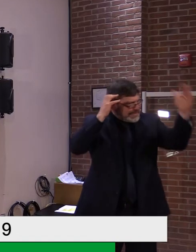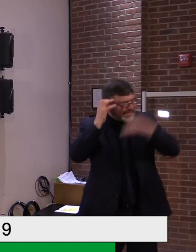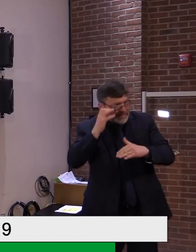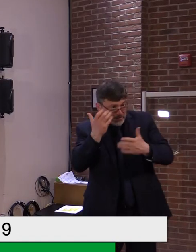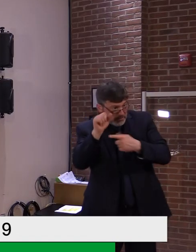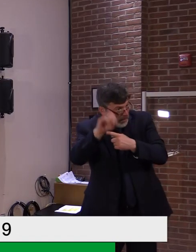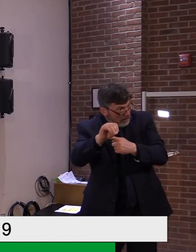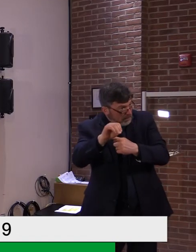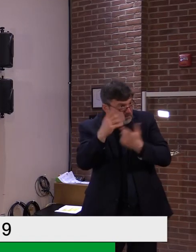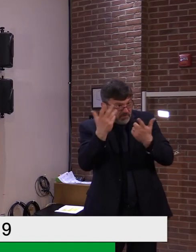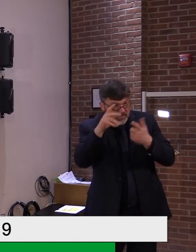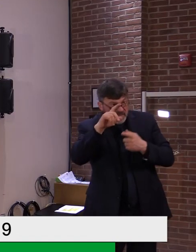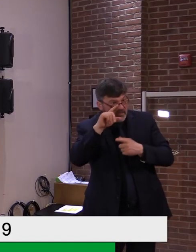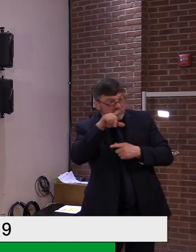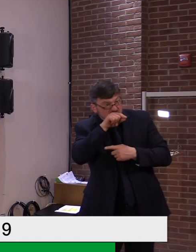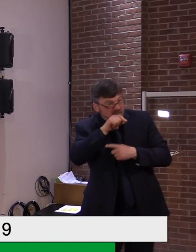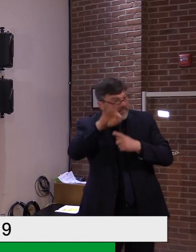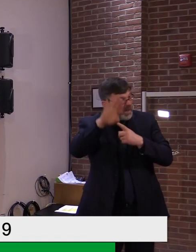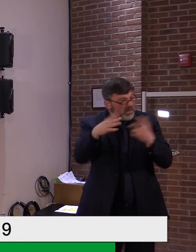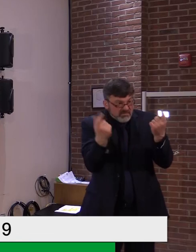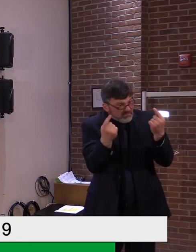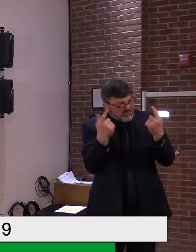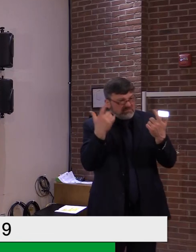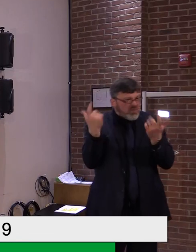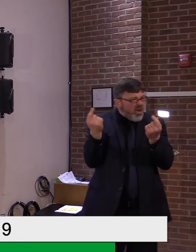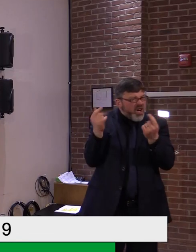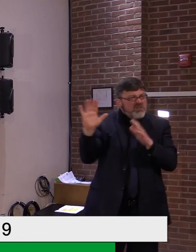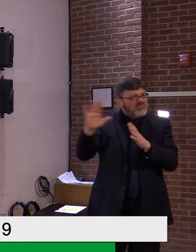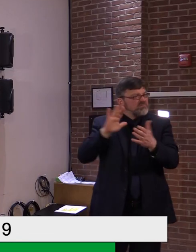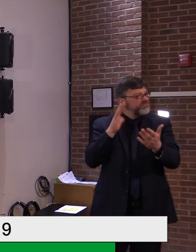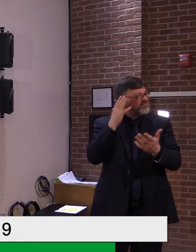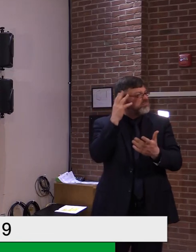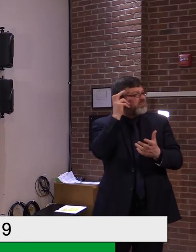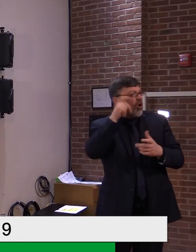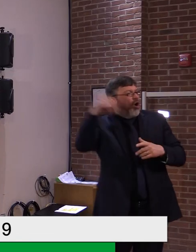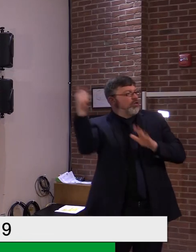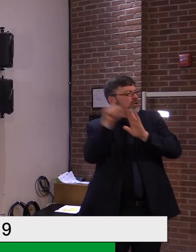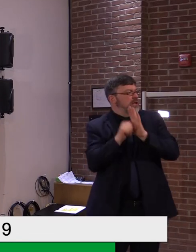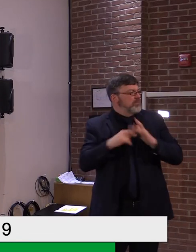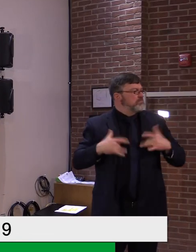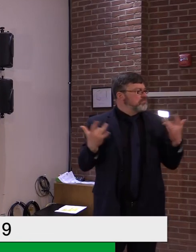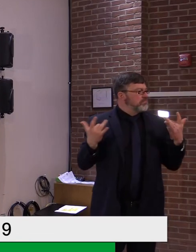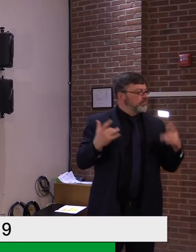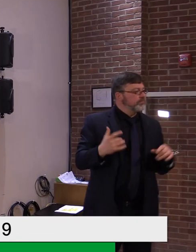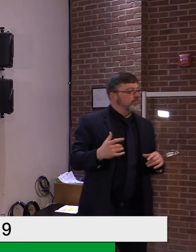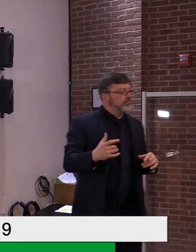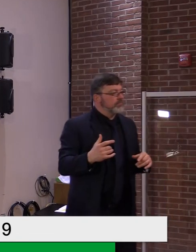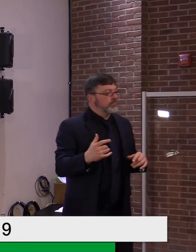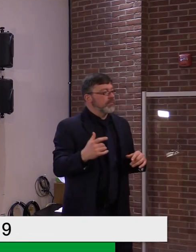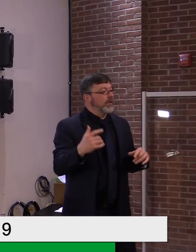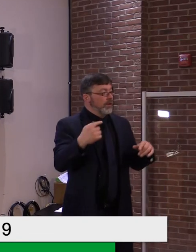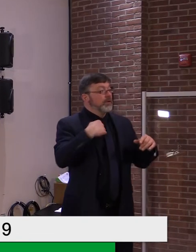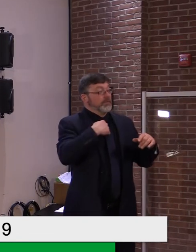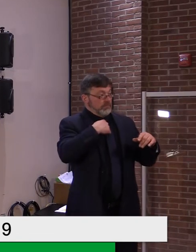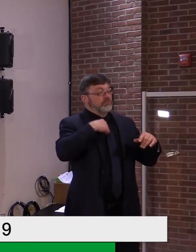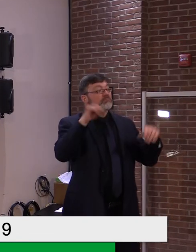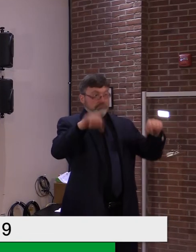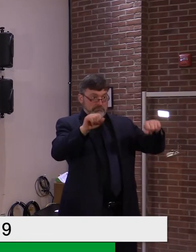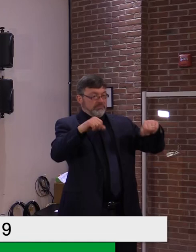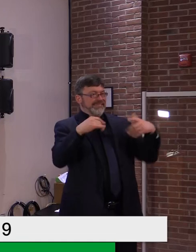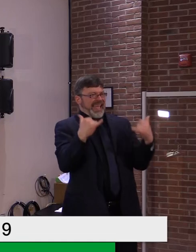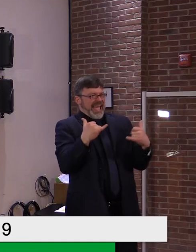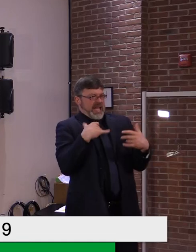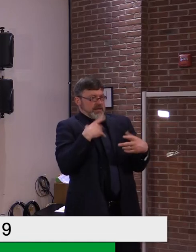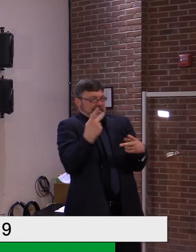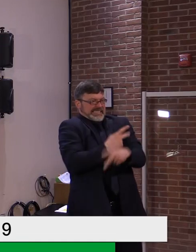and we'll take our cues from what people are telling us. We're putting that together right now, actually, in terms of those that